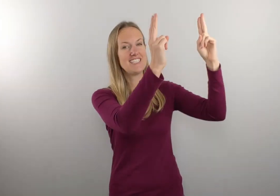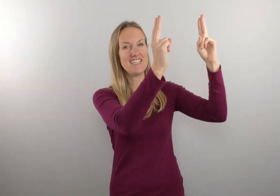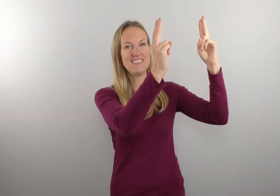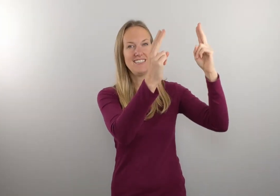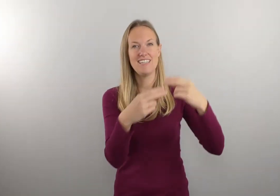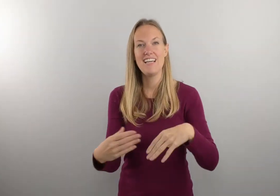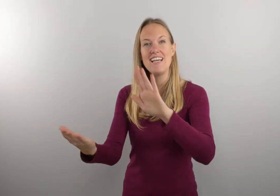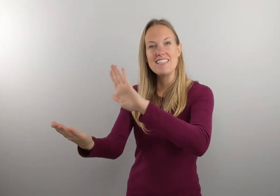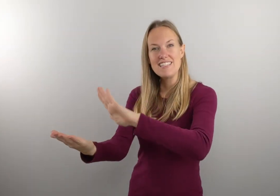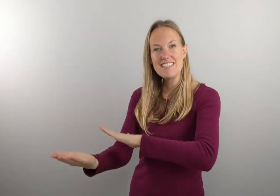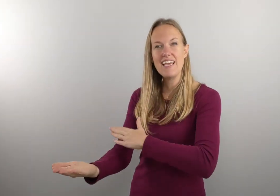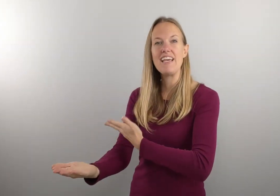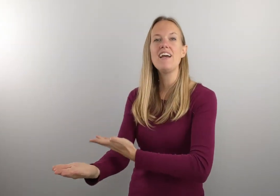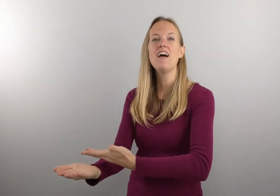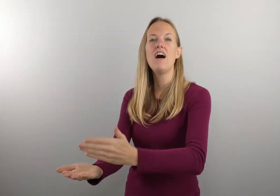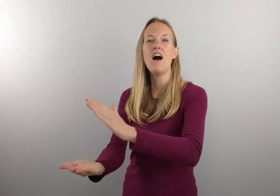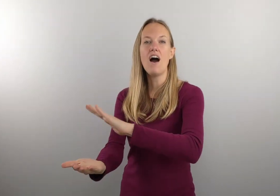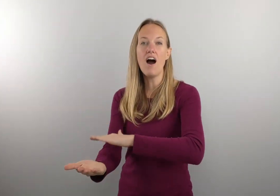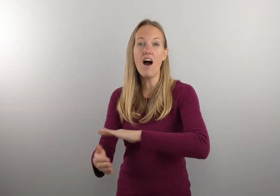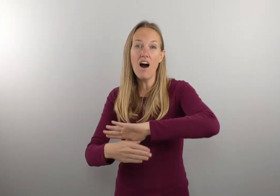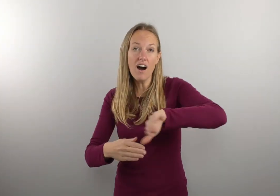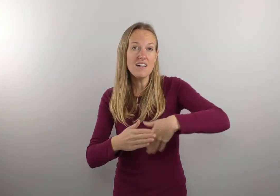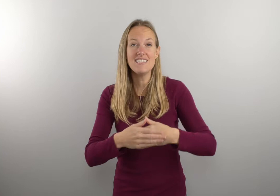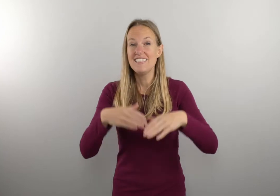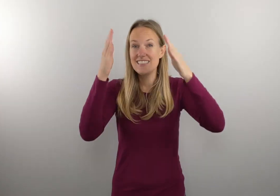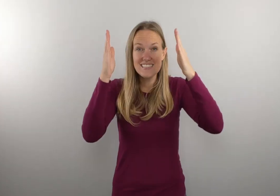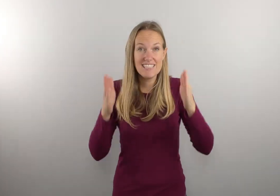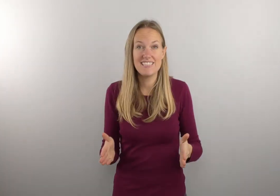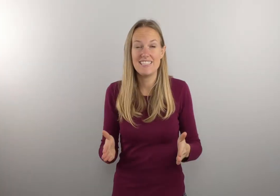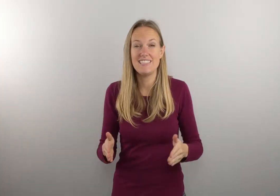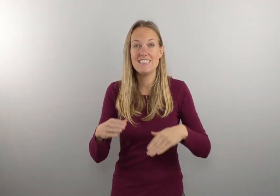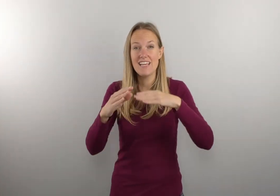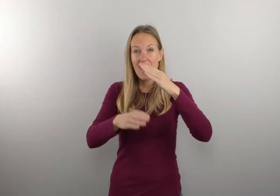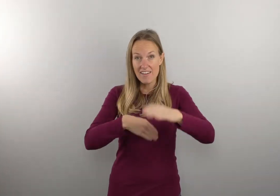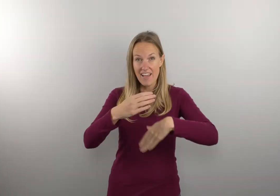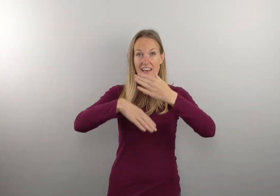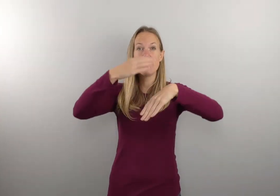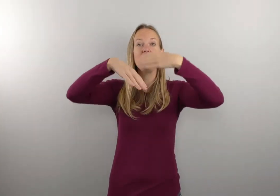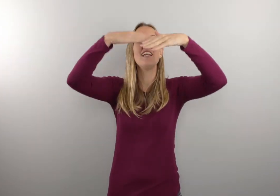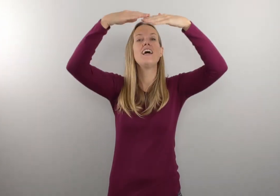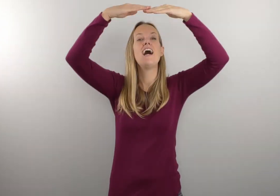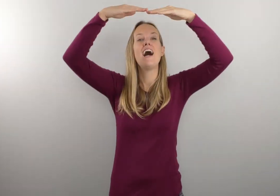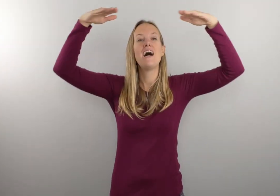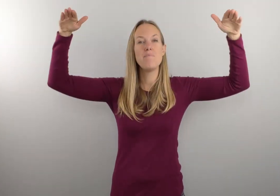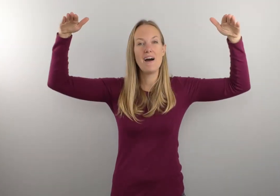exaltation, sing, all citizens of heaven